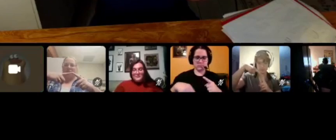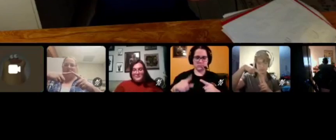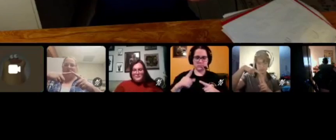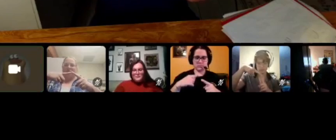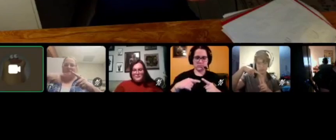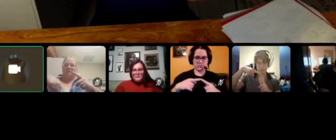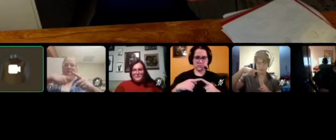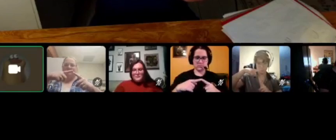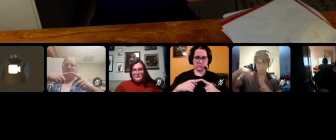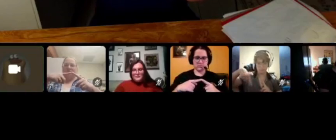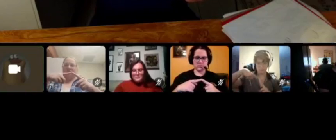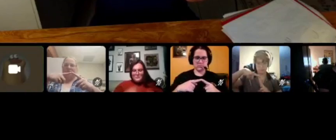Yep.